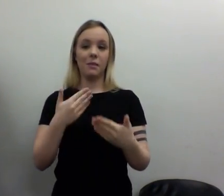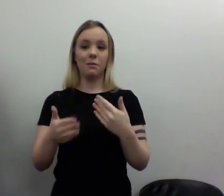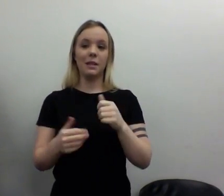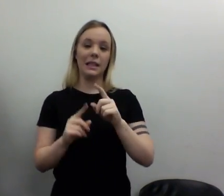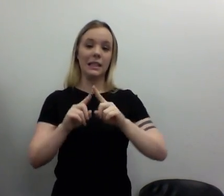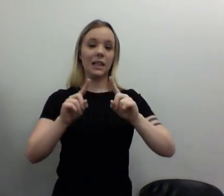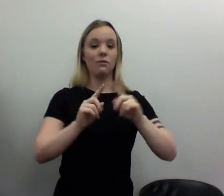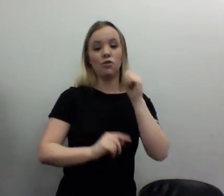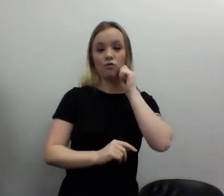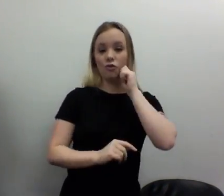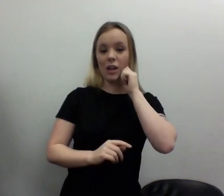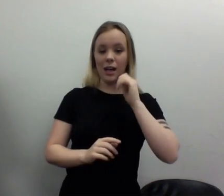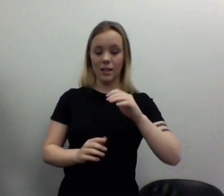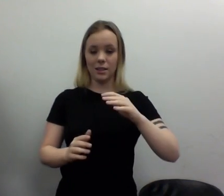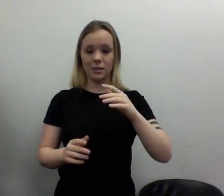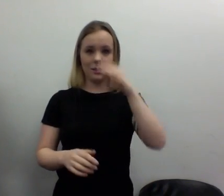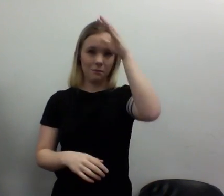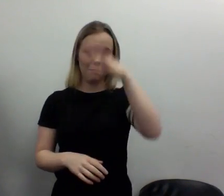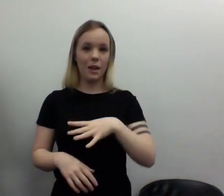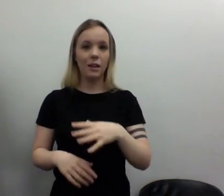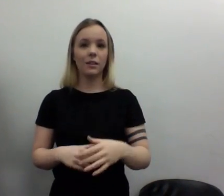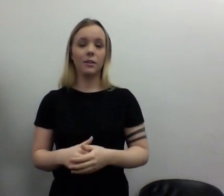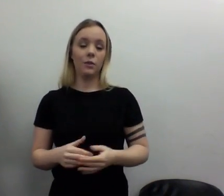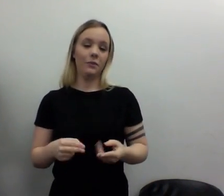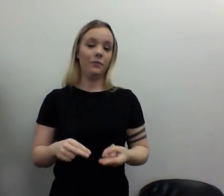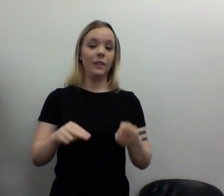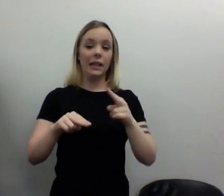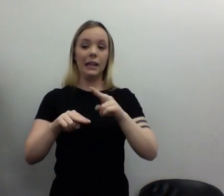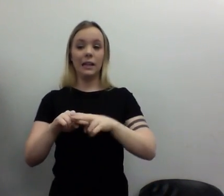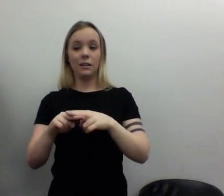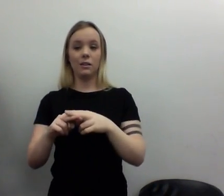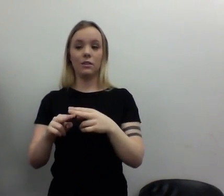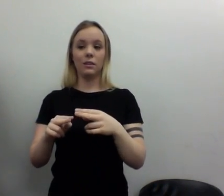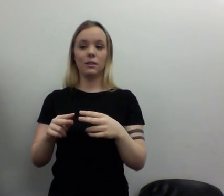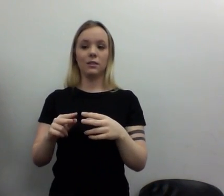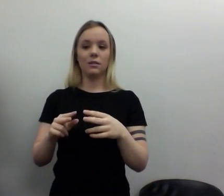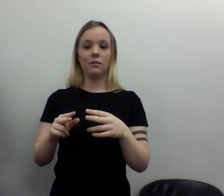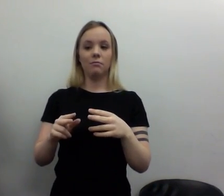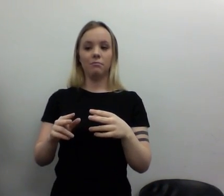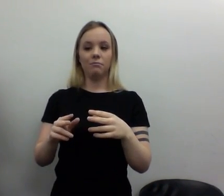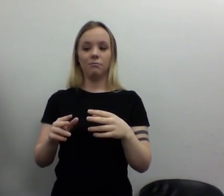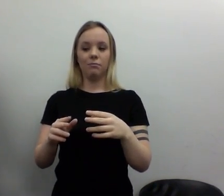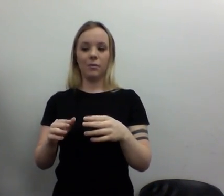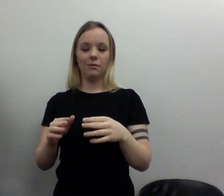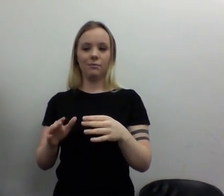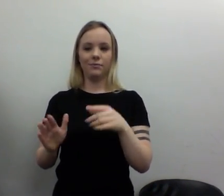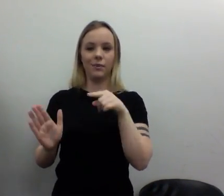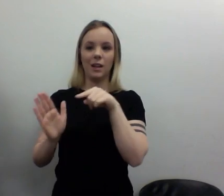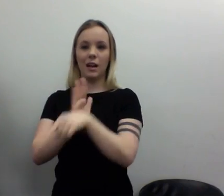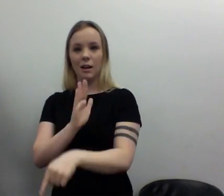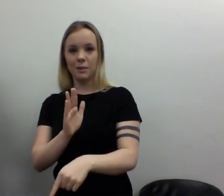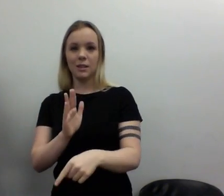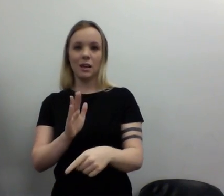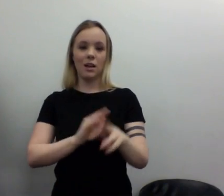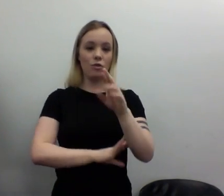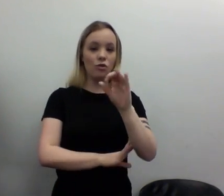homicides. We see an increase in robbery homicides. And as a result of all of that, all of these are the kinds of homicides that are